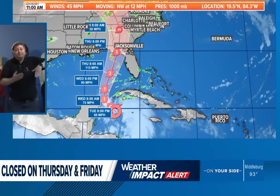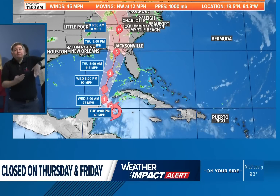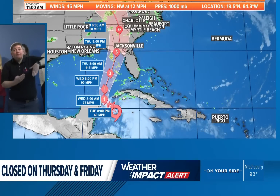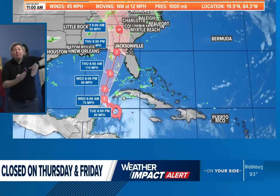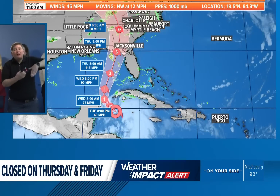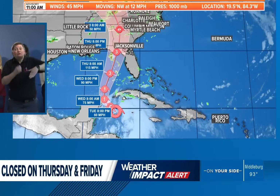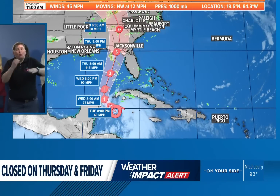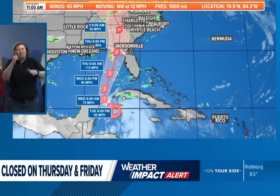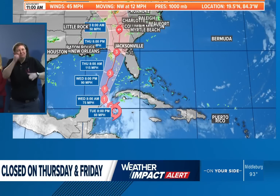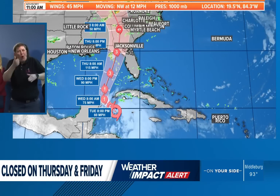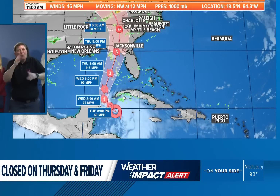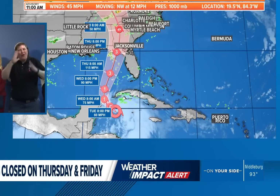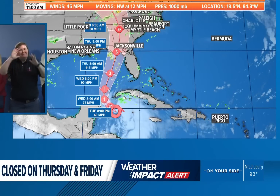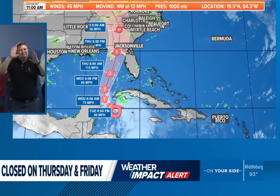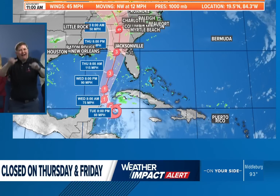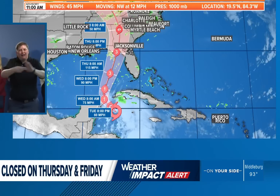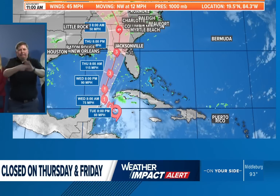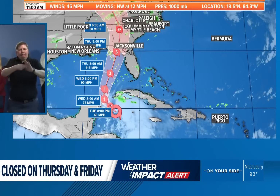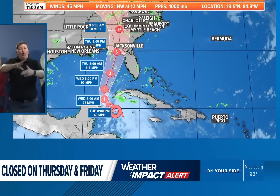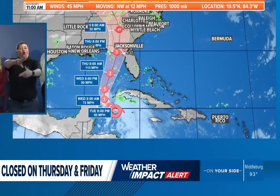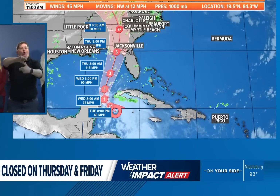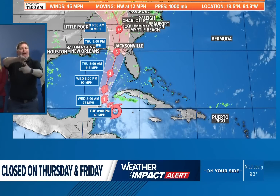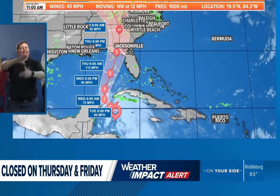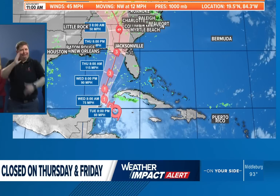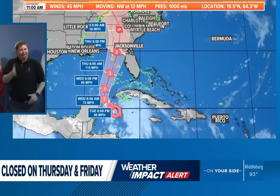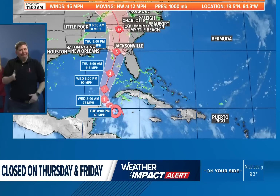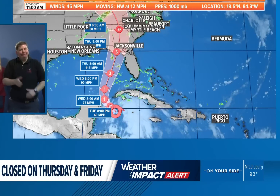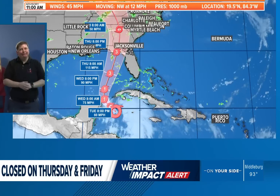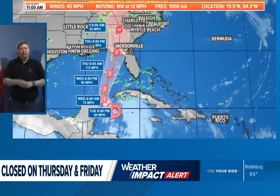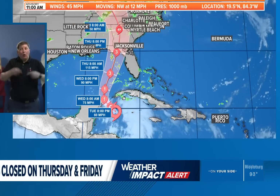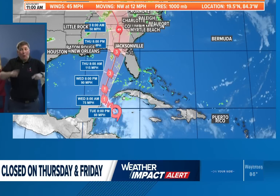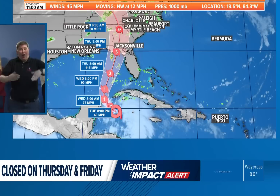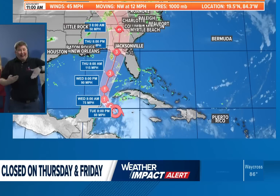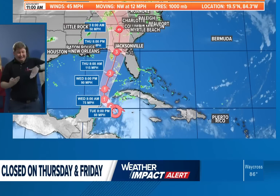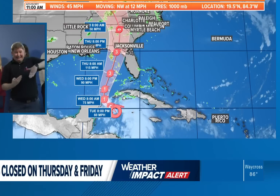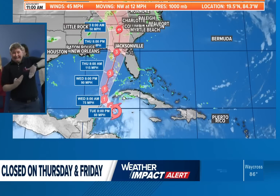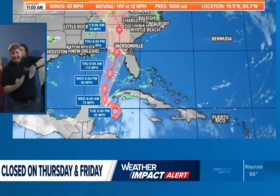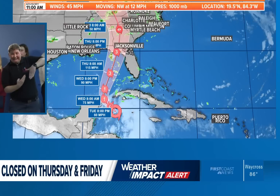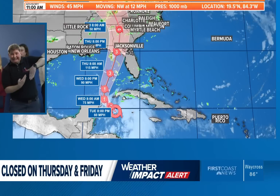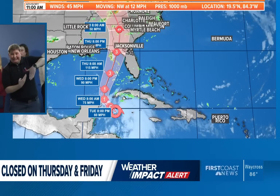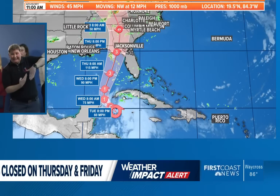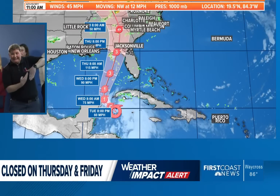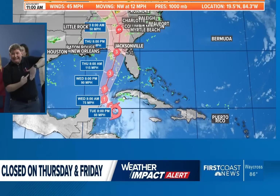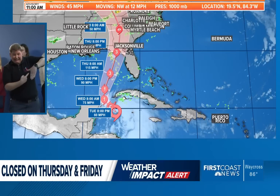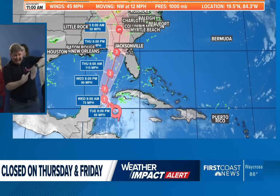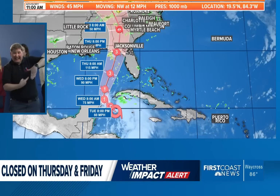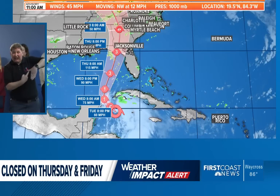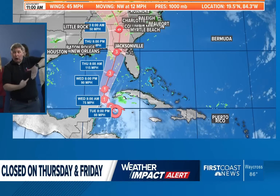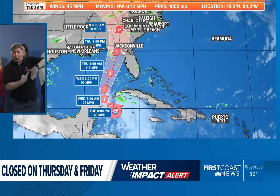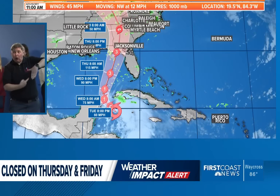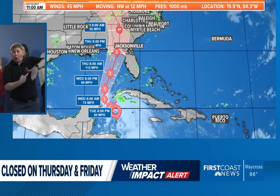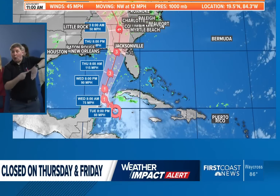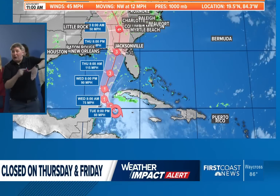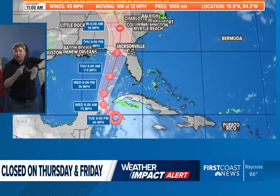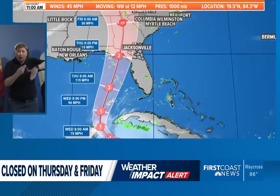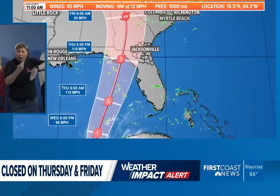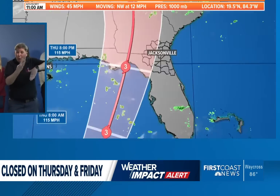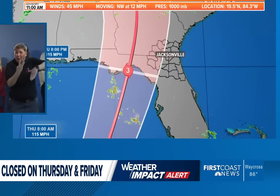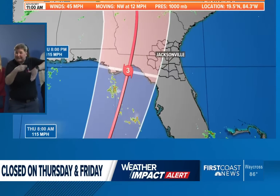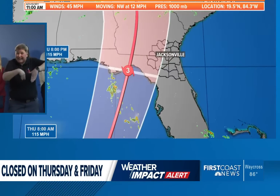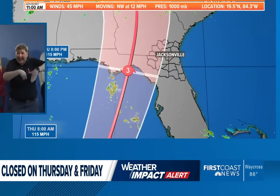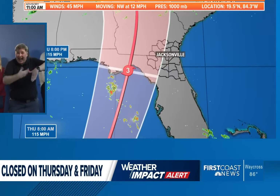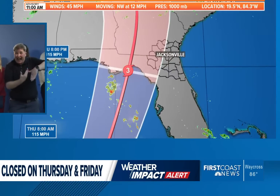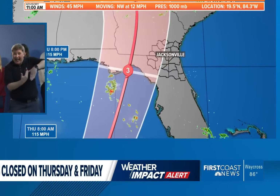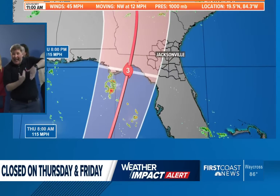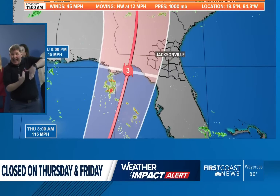As the system continues to track northeastward across the Gulf of Mexico, Wednesday night into Thursday, it's